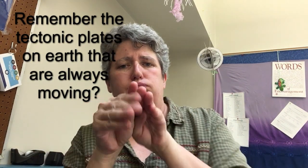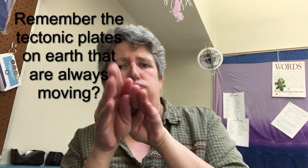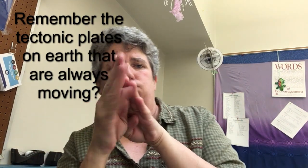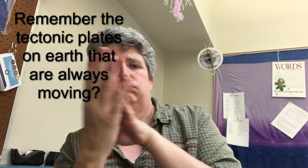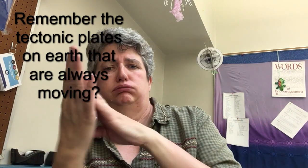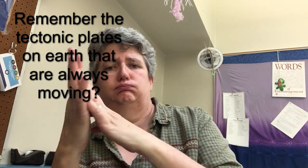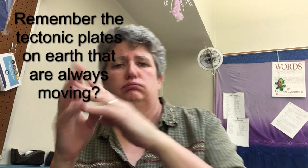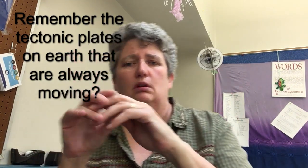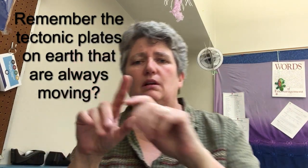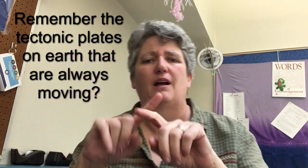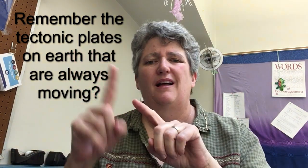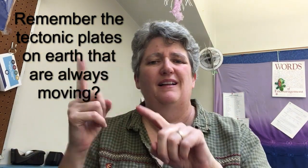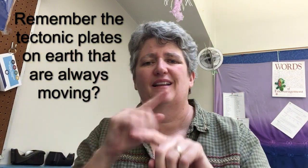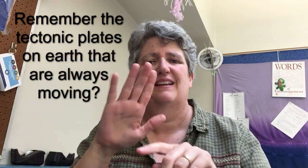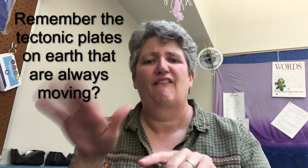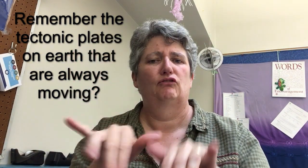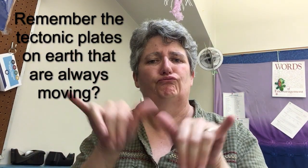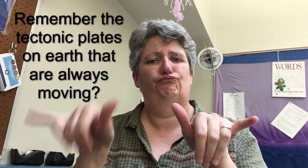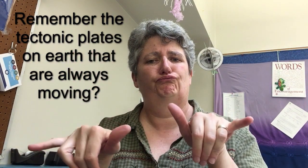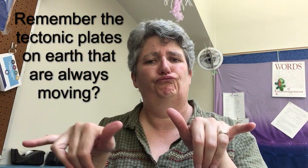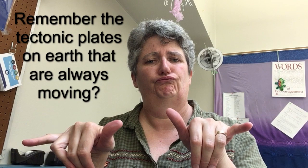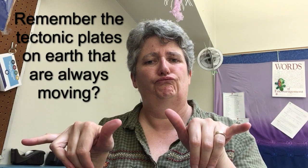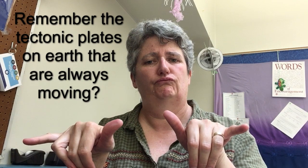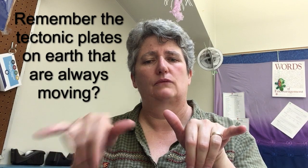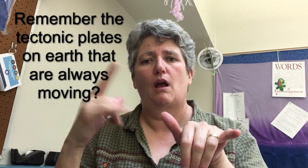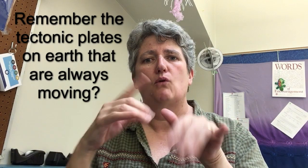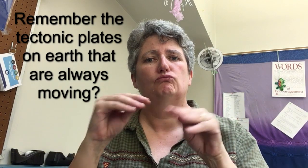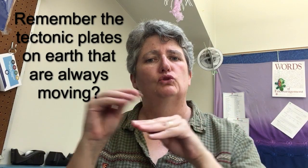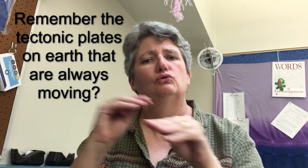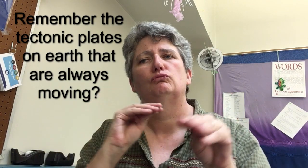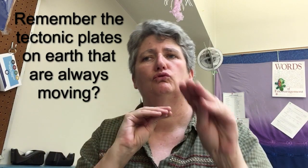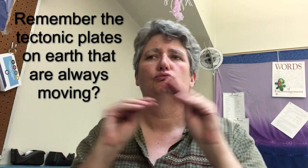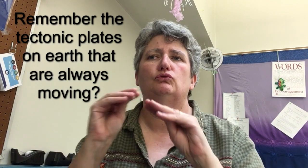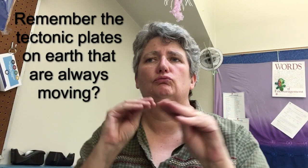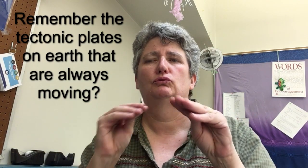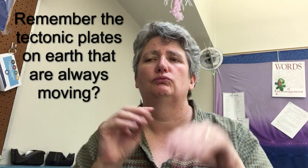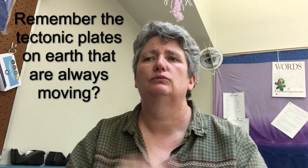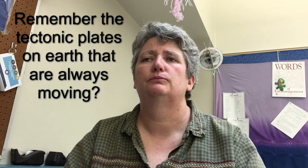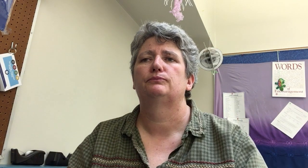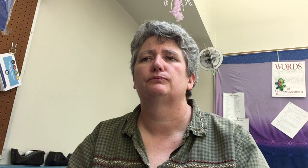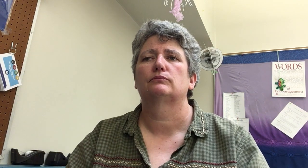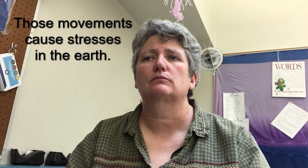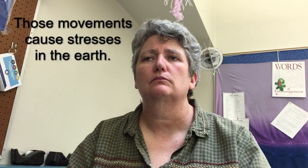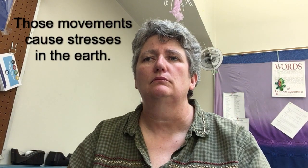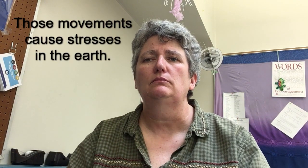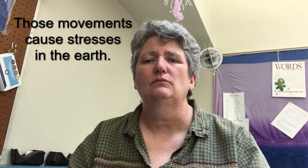moving, bumping, and skidding against each other. They never stay in one place. They're always moving.